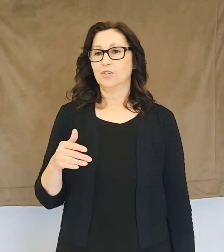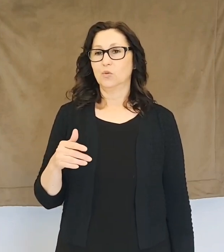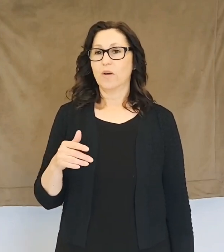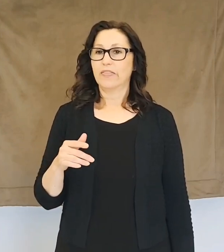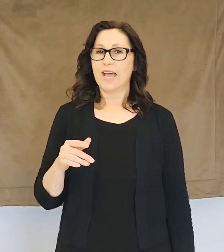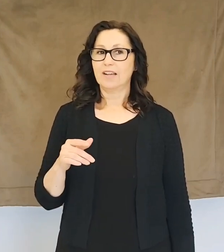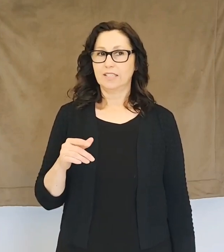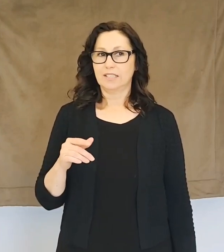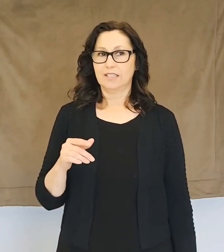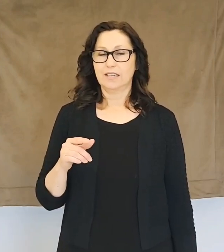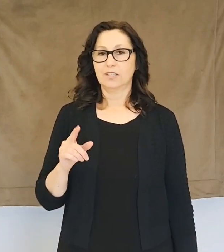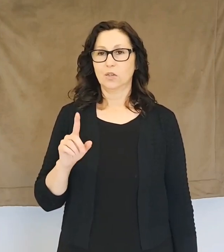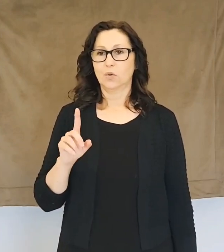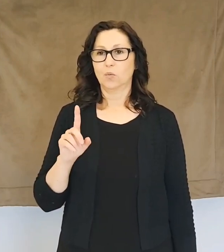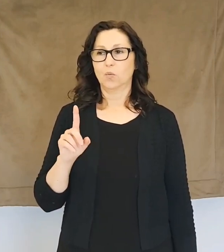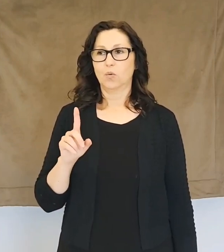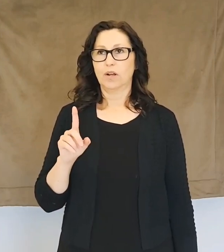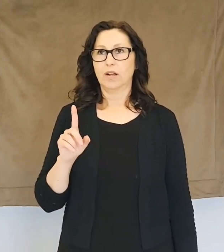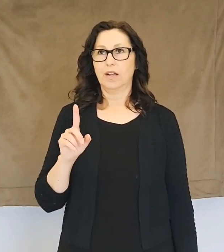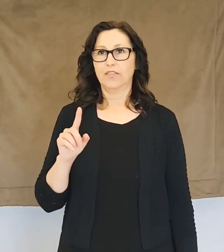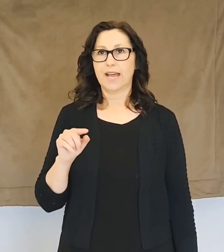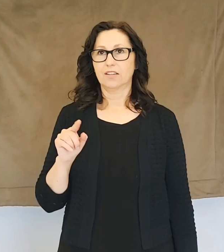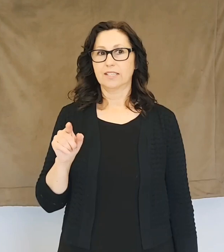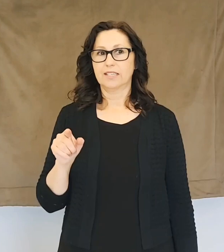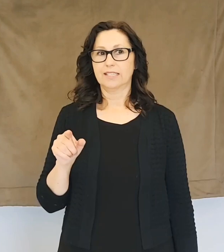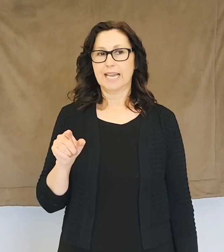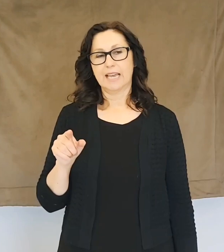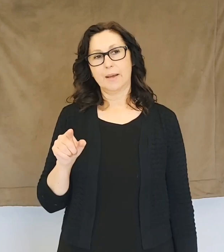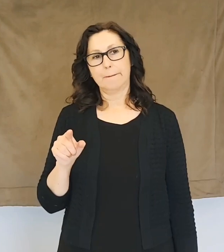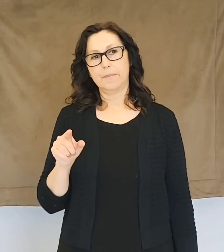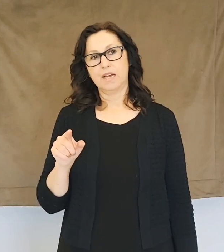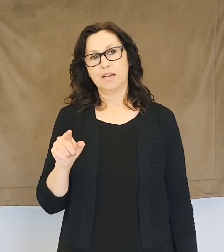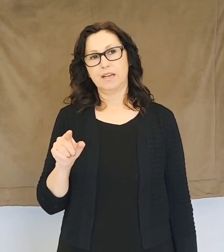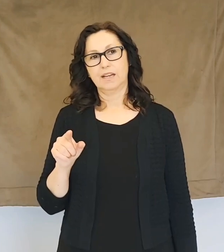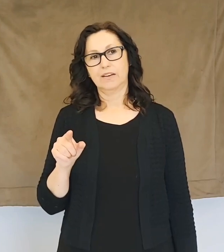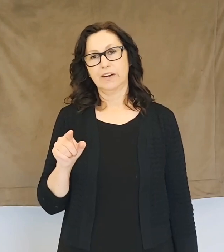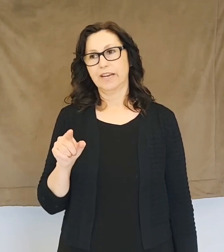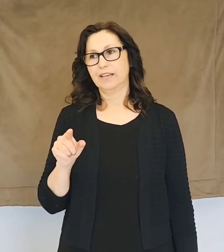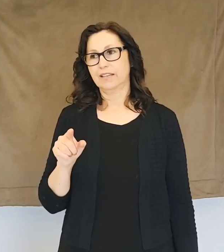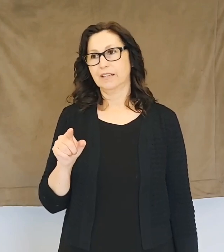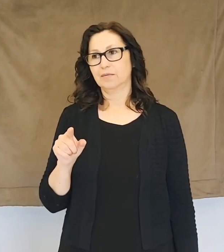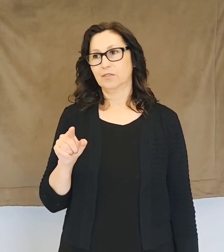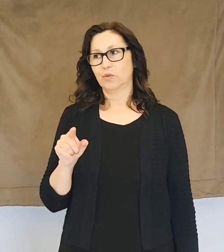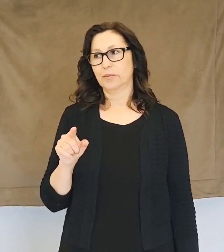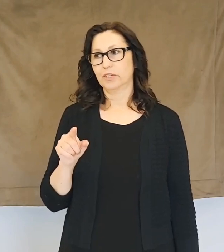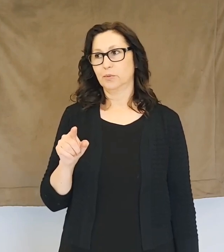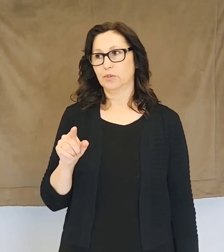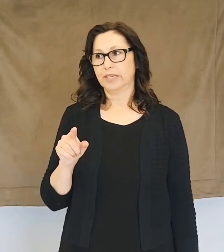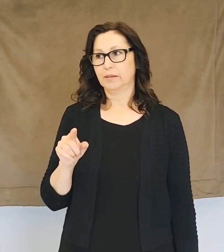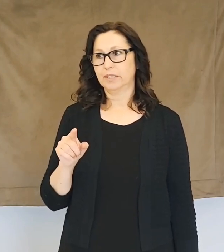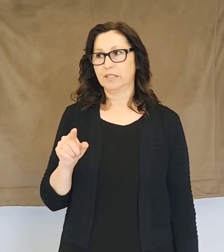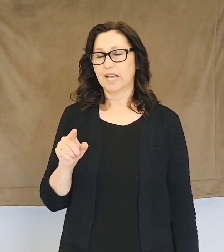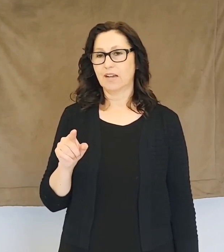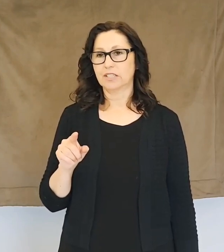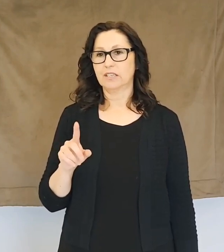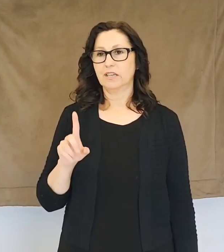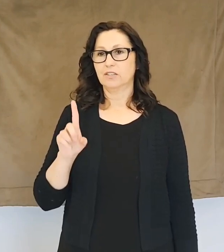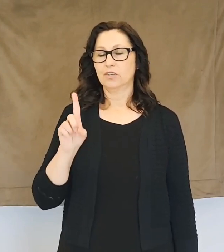do 1,000. So 1,000 is the M, right? The Roman numeral M is 1,000. So